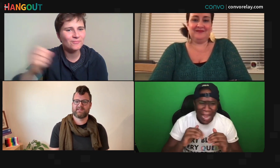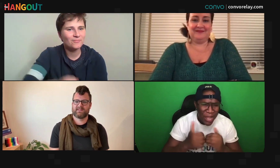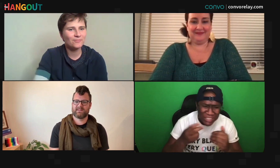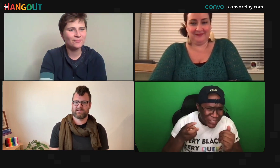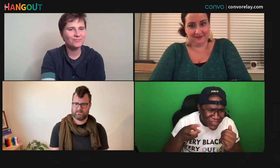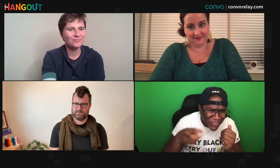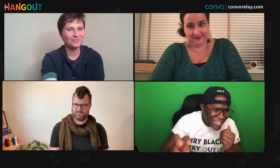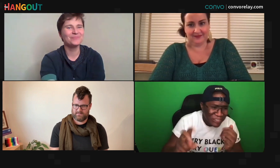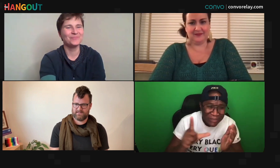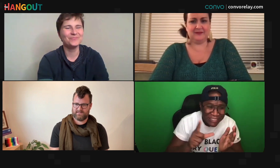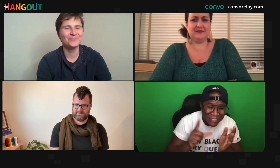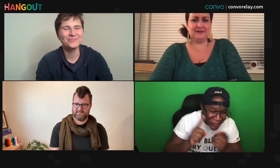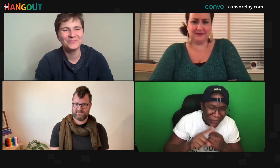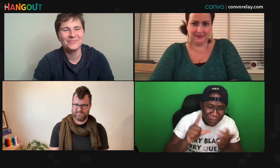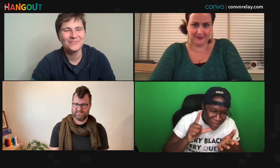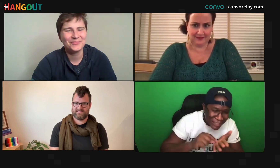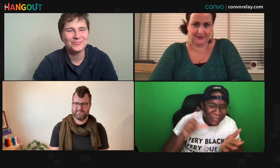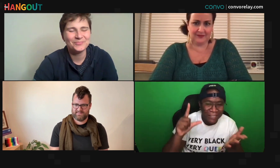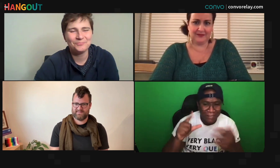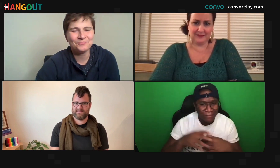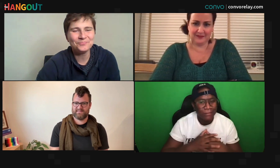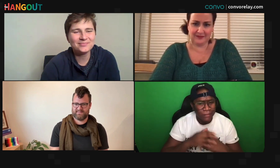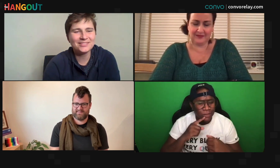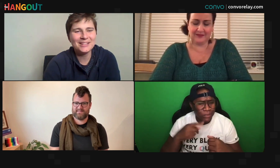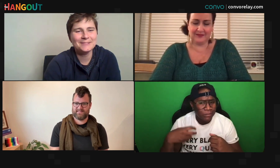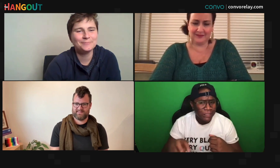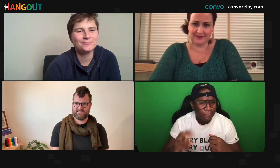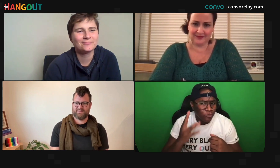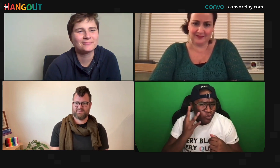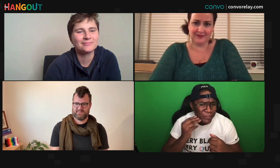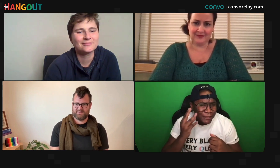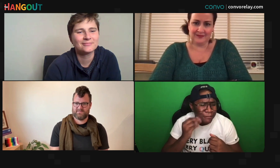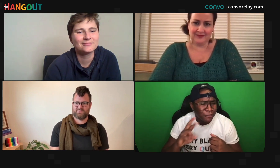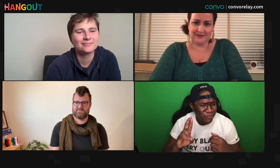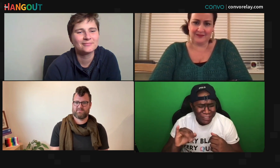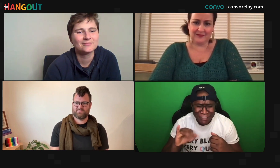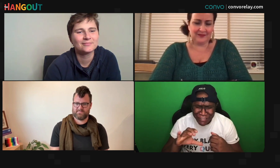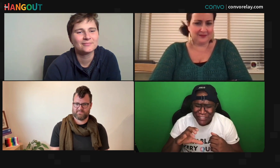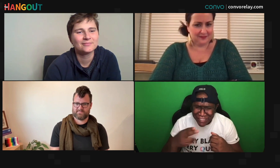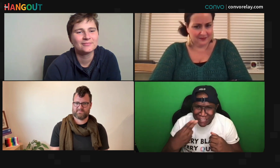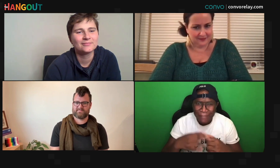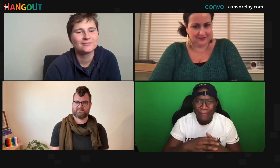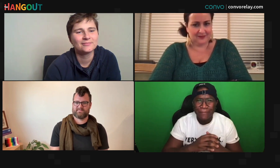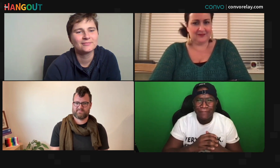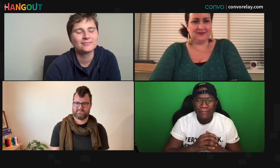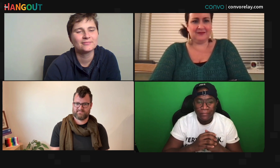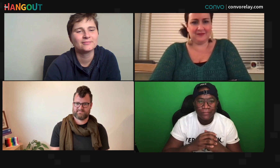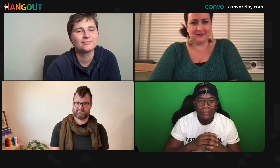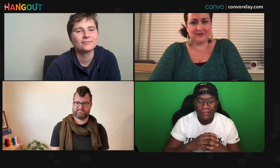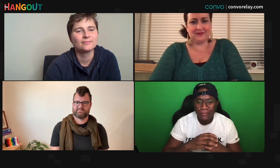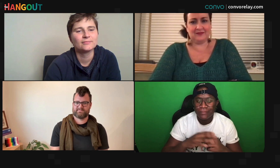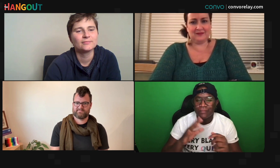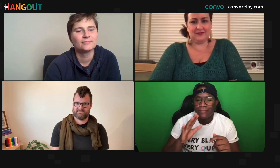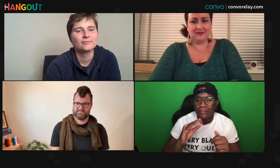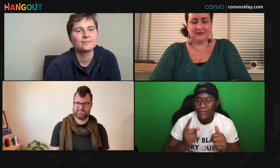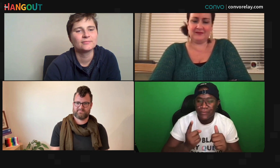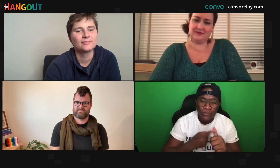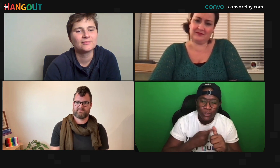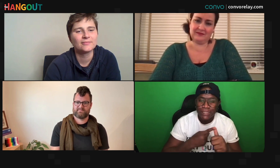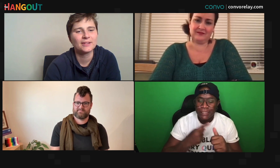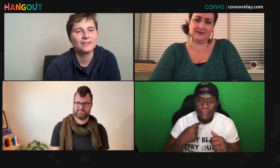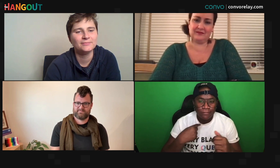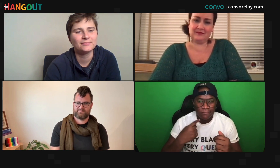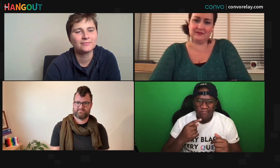I enjoy when people ask me what my journey was like to get to publishing. It was a